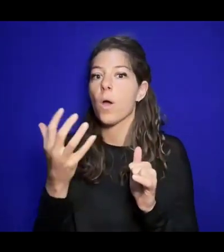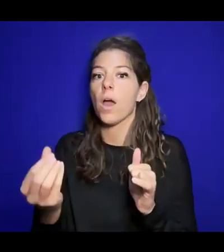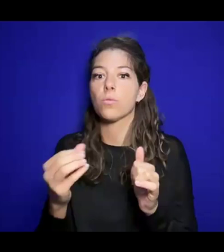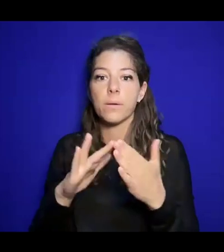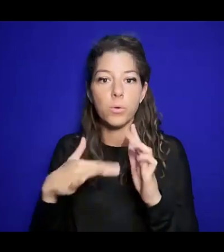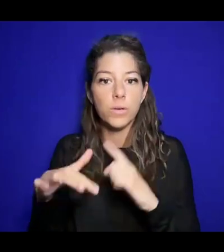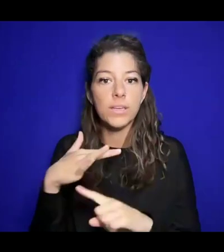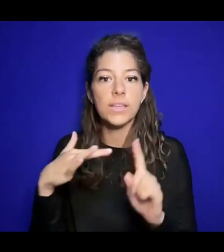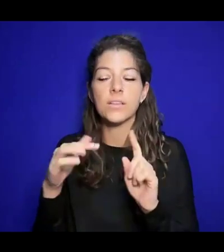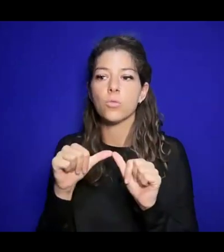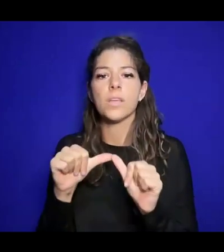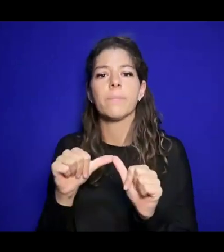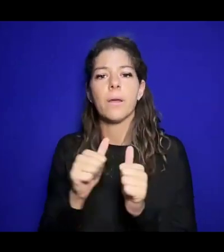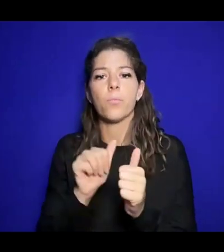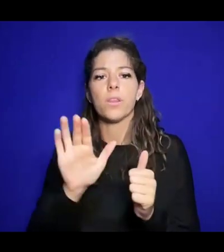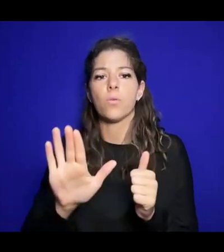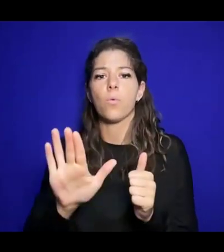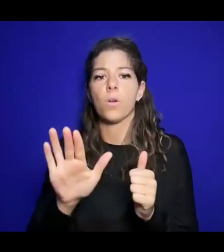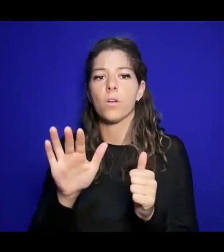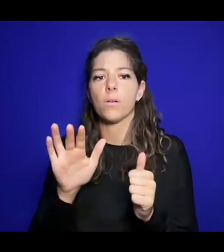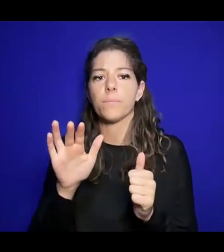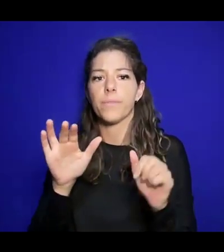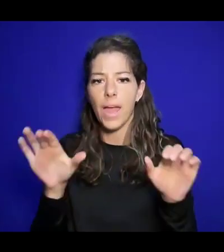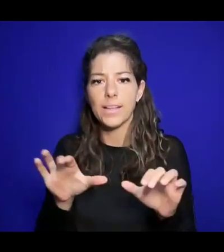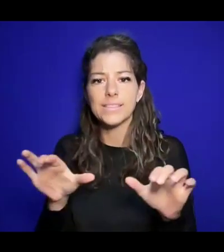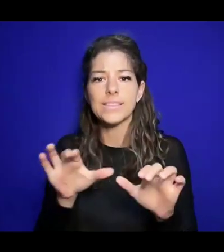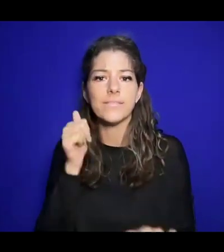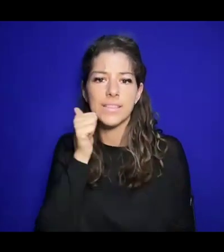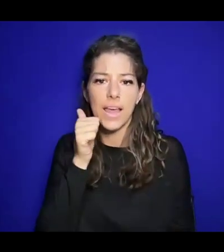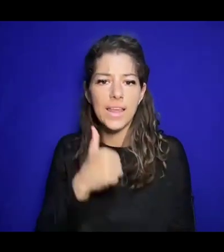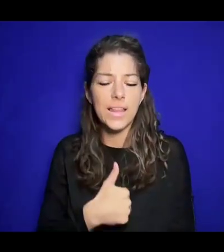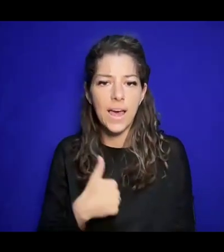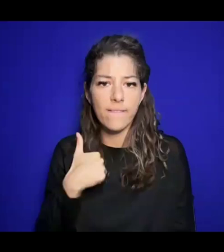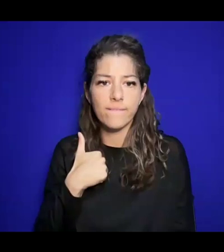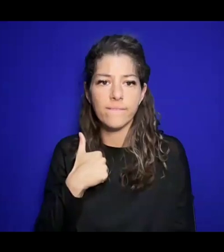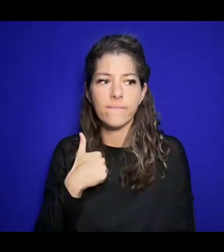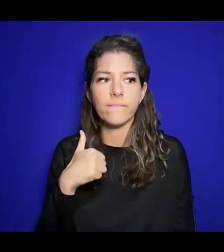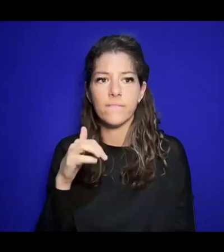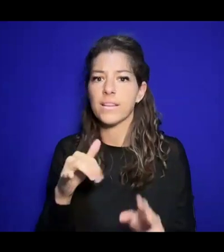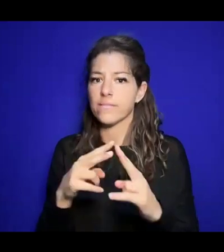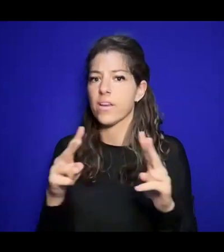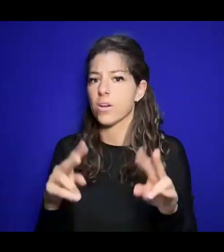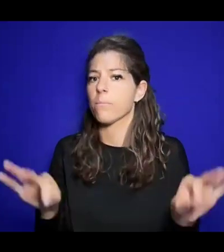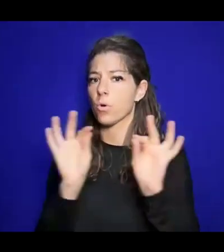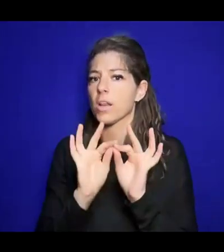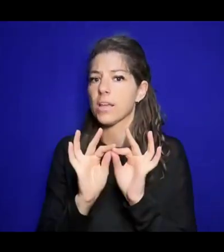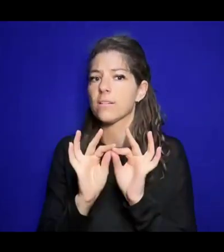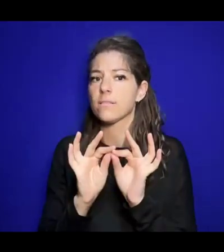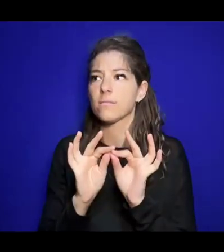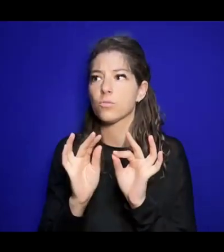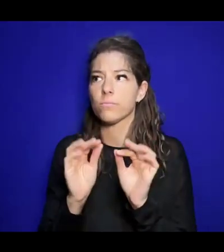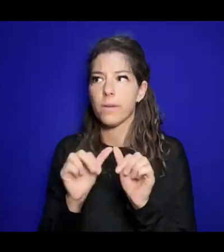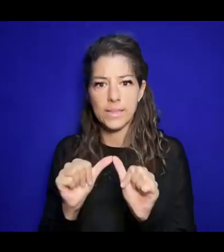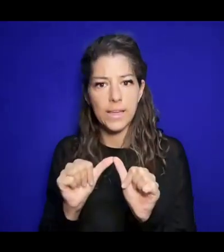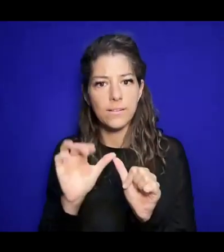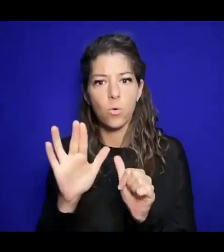community. So keeping up with your active daily life is very important to,